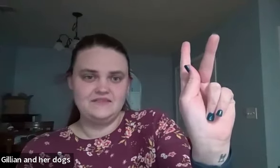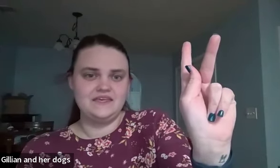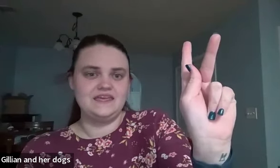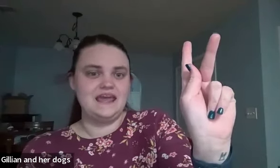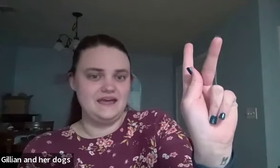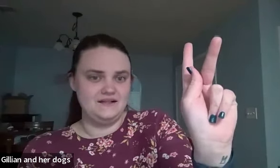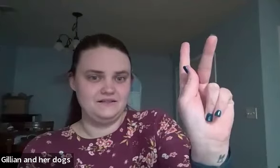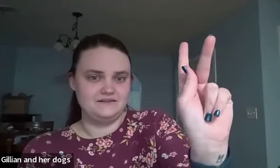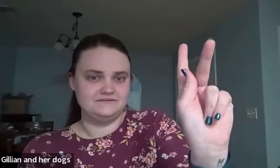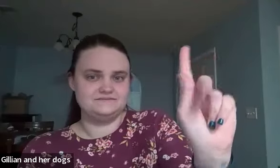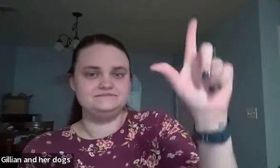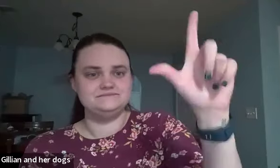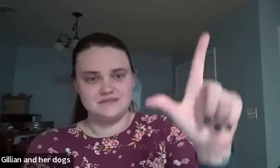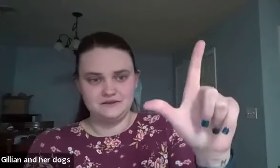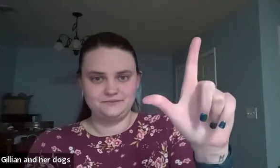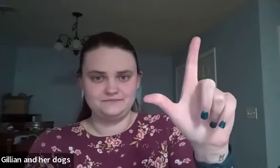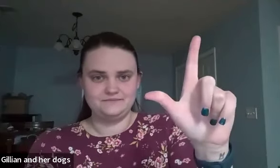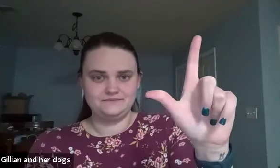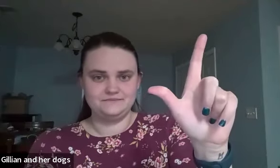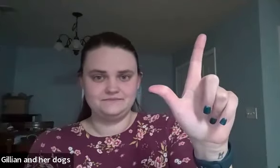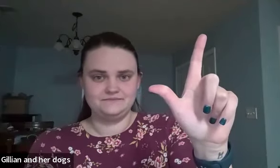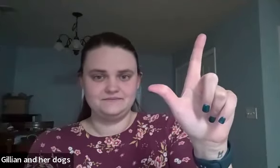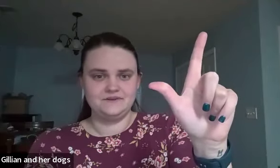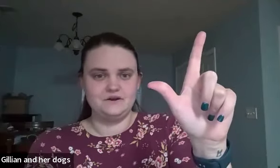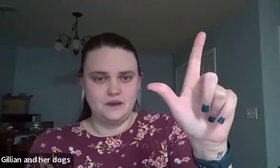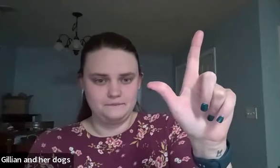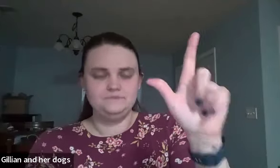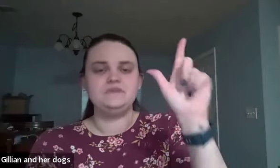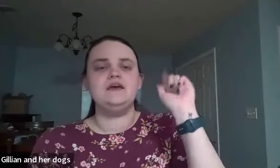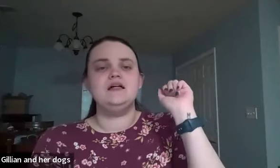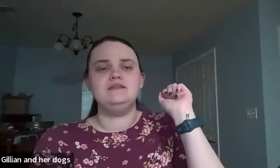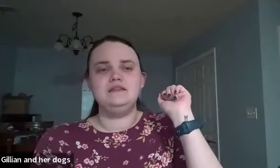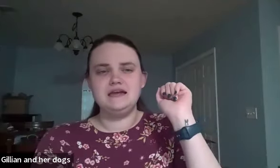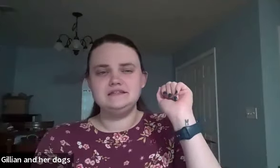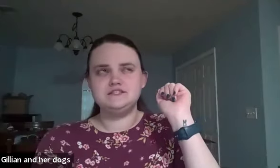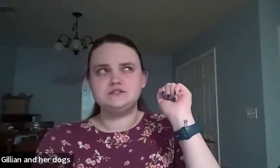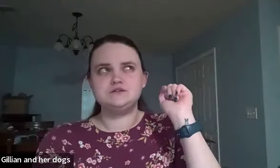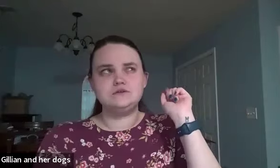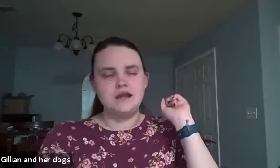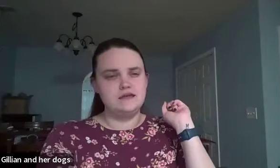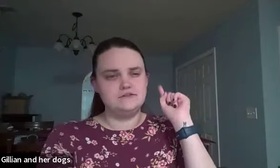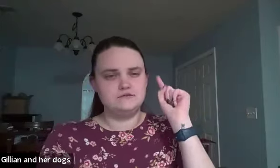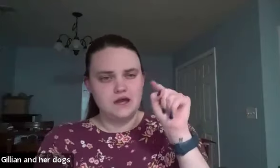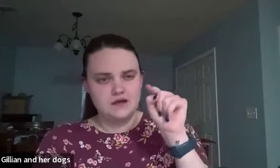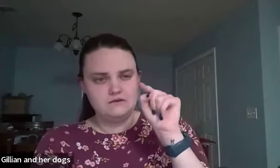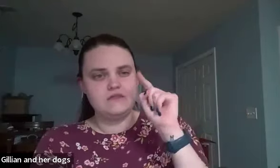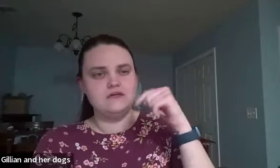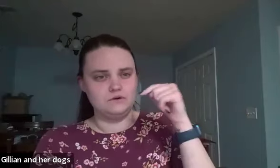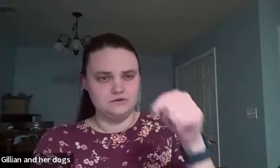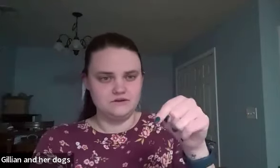and then L, L. Okay, let's do A through L and then we'll move